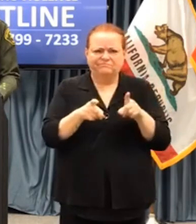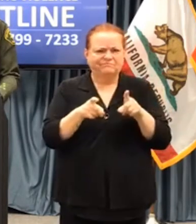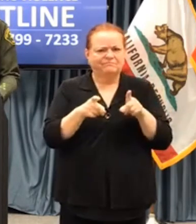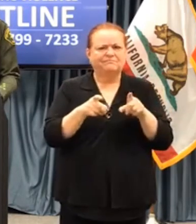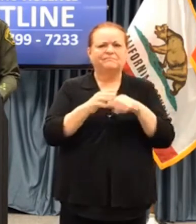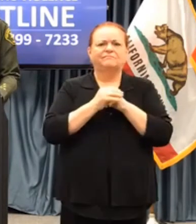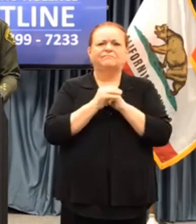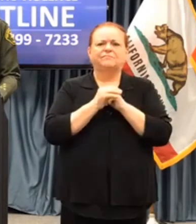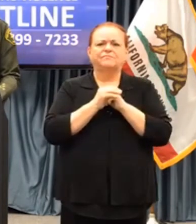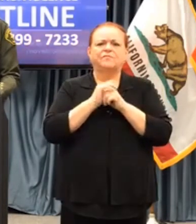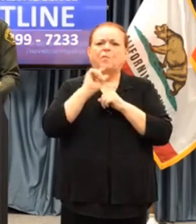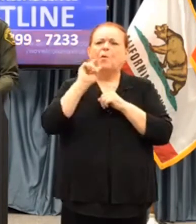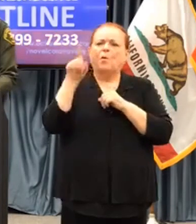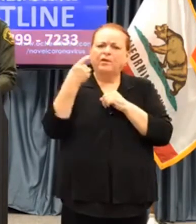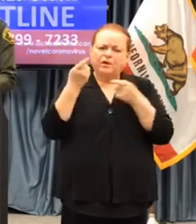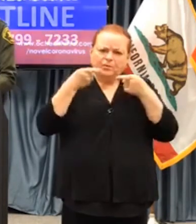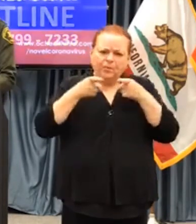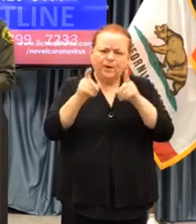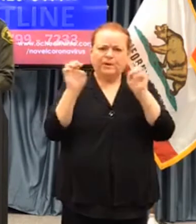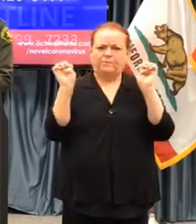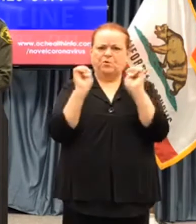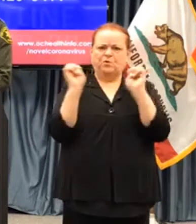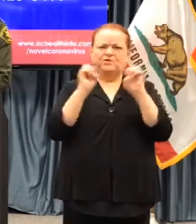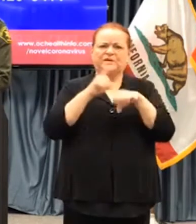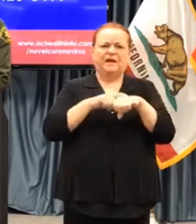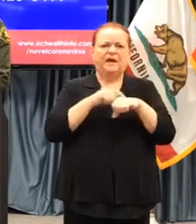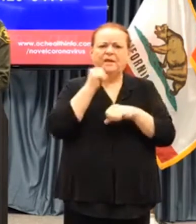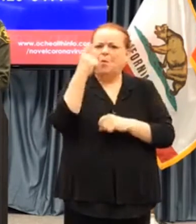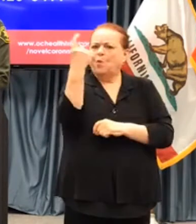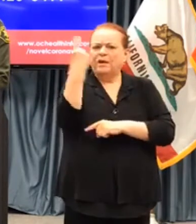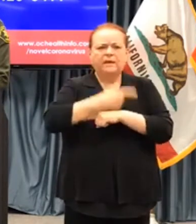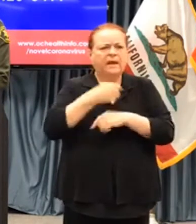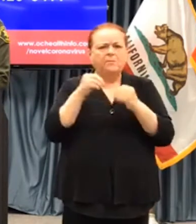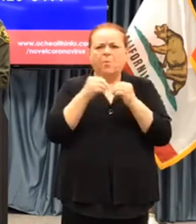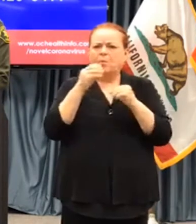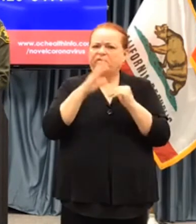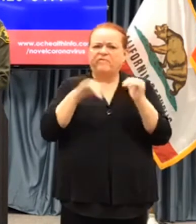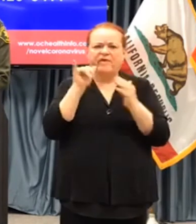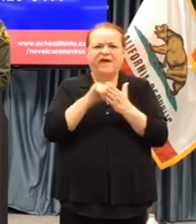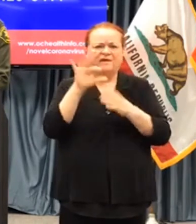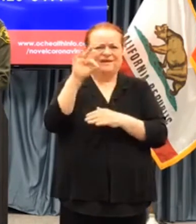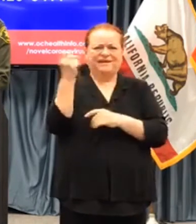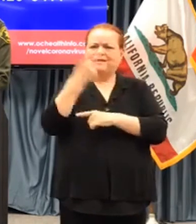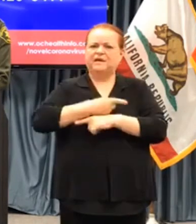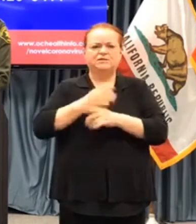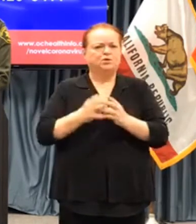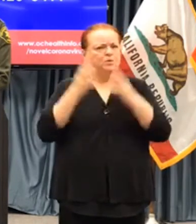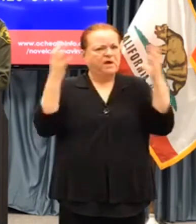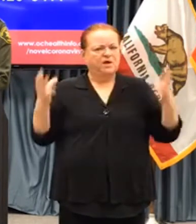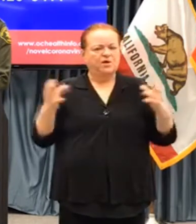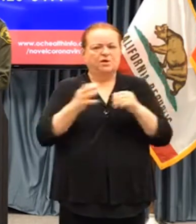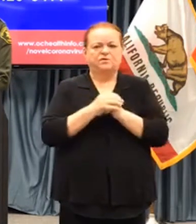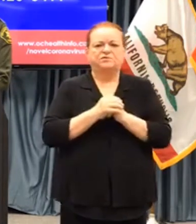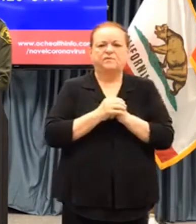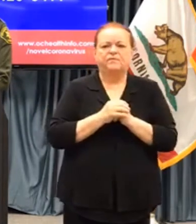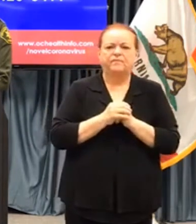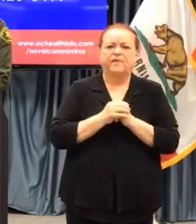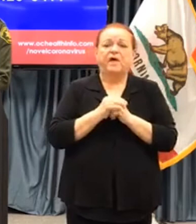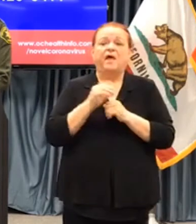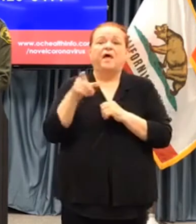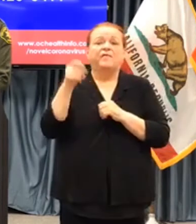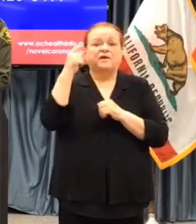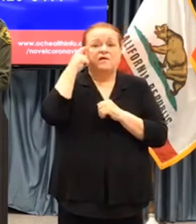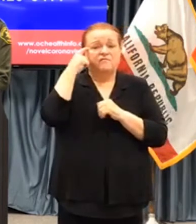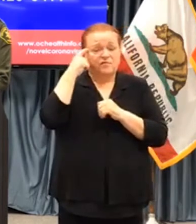that the emergency exists, not one day longer. Although the government code allows me broad authority to release